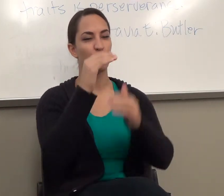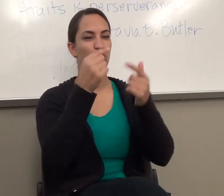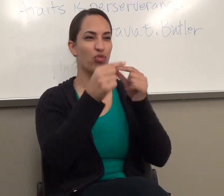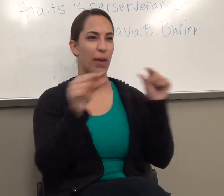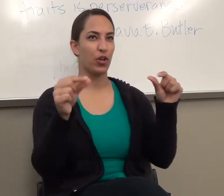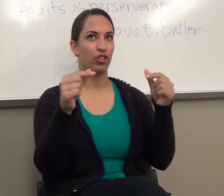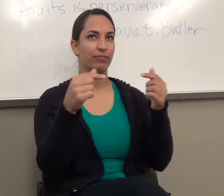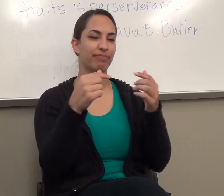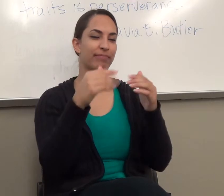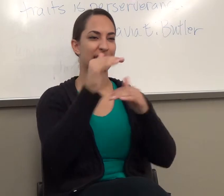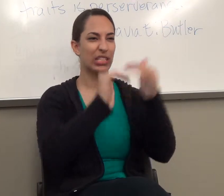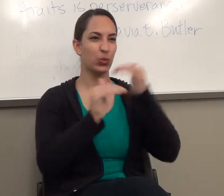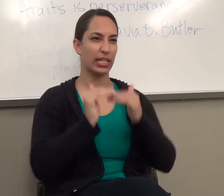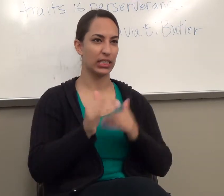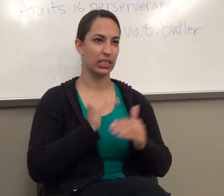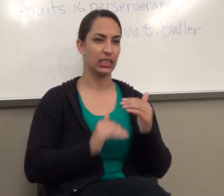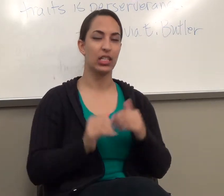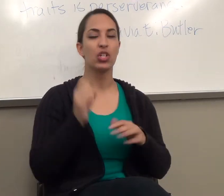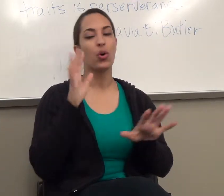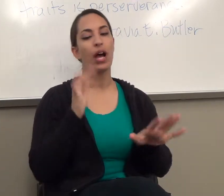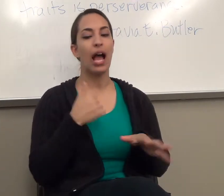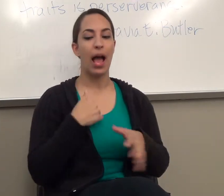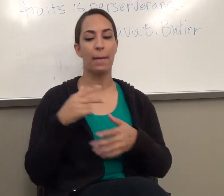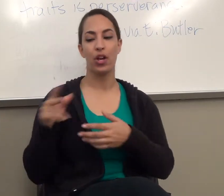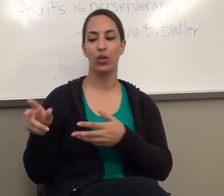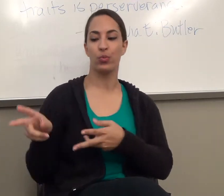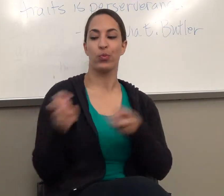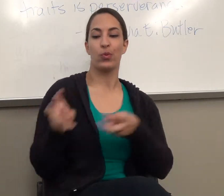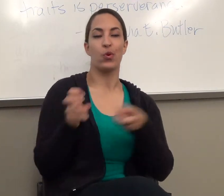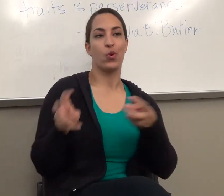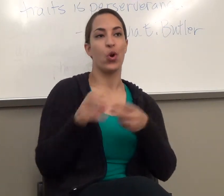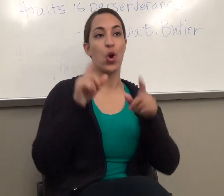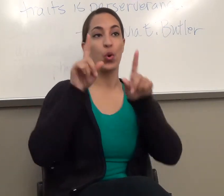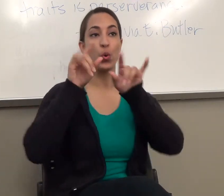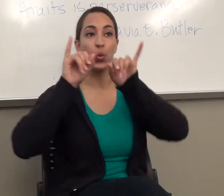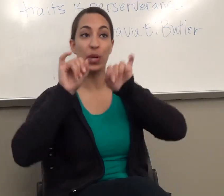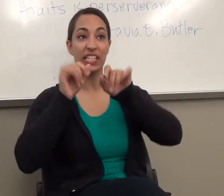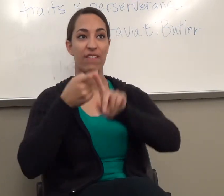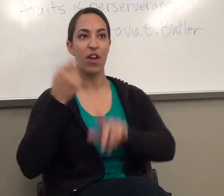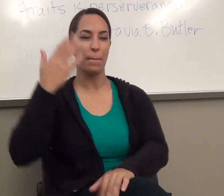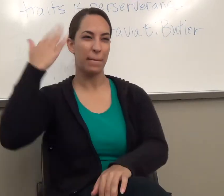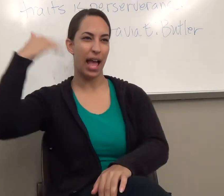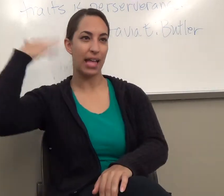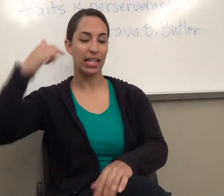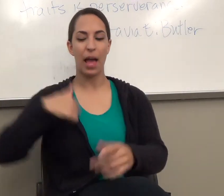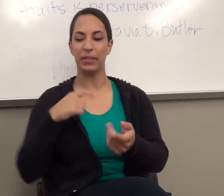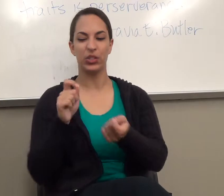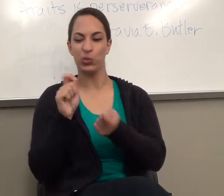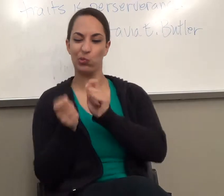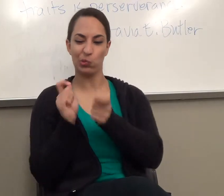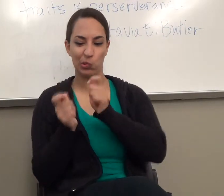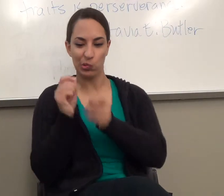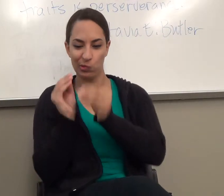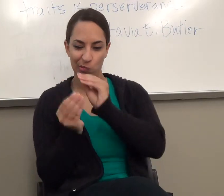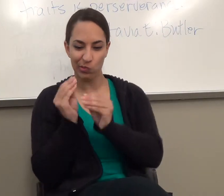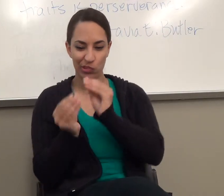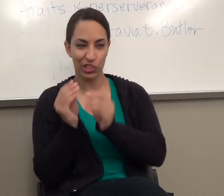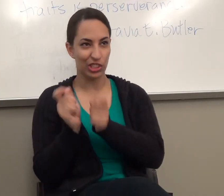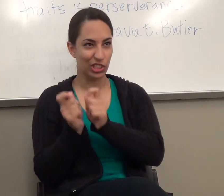I'm pulling up some quizzes that I used to use in the past, and I'm redoing them as we go. And as many